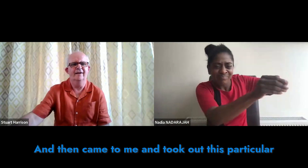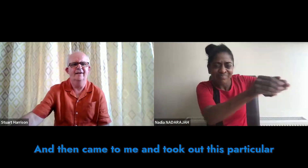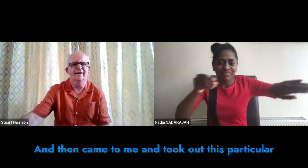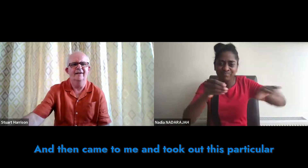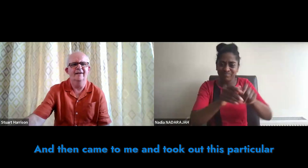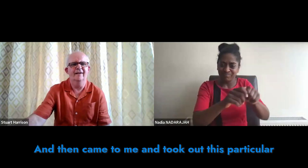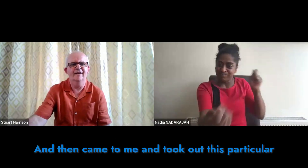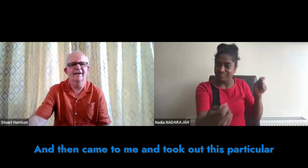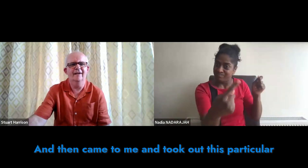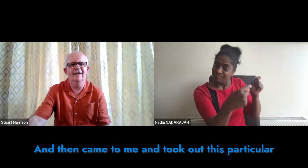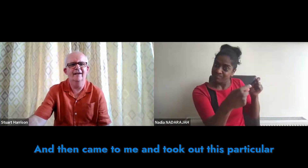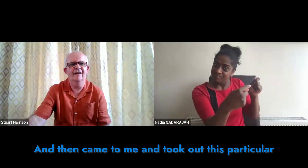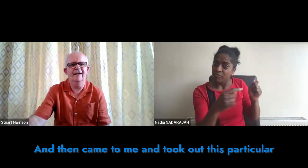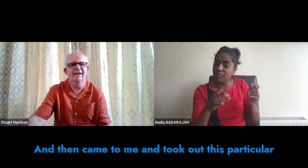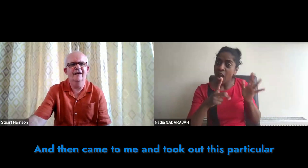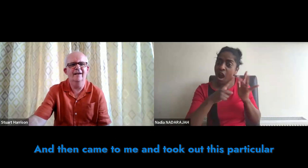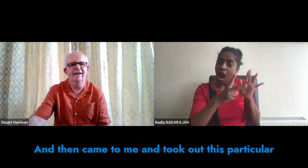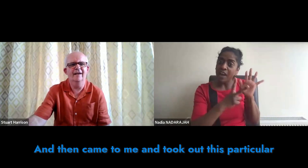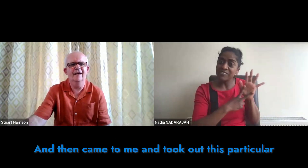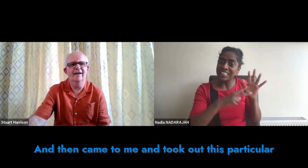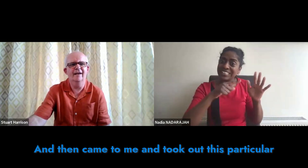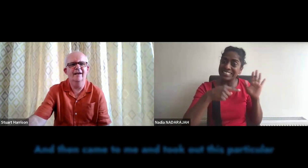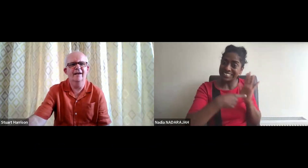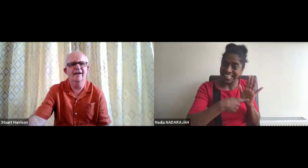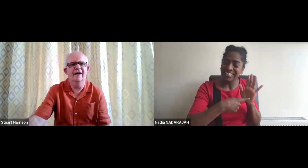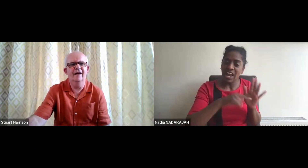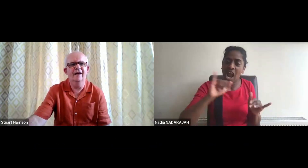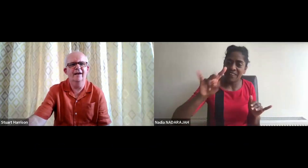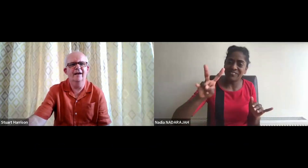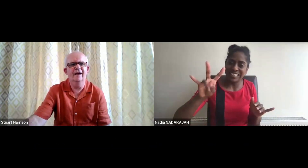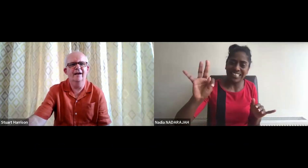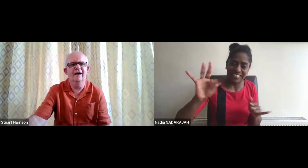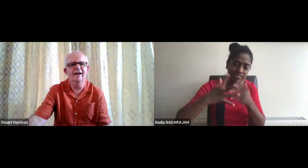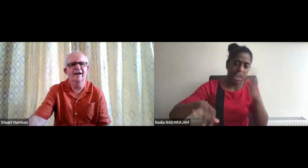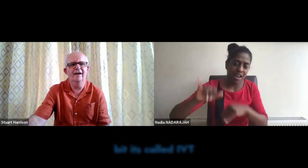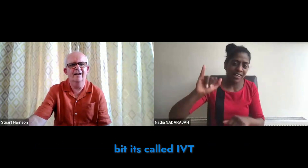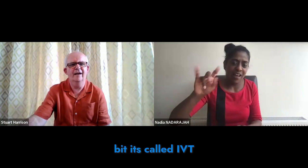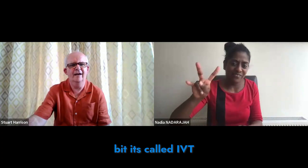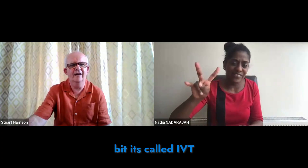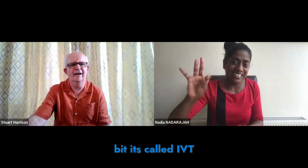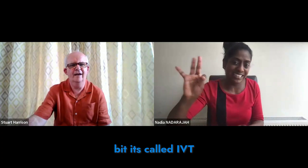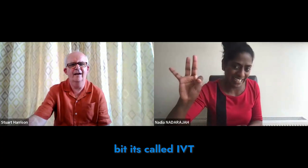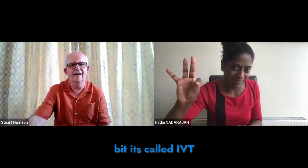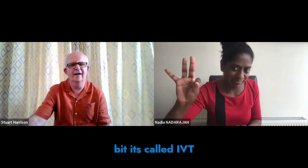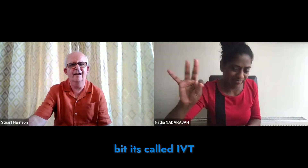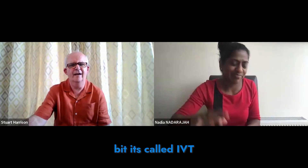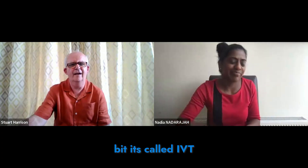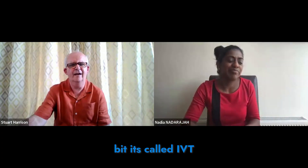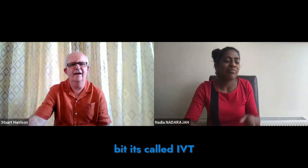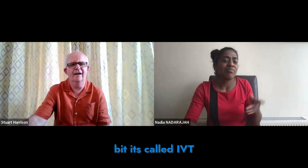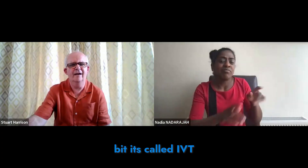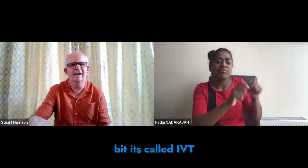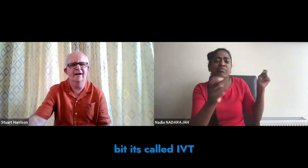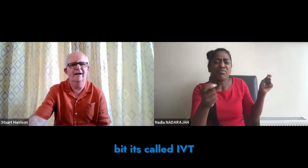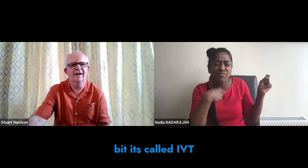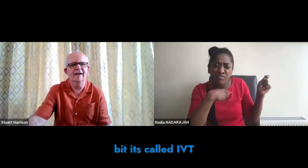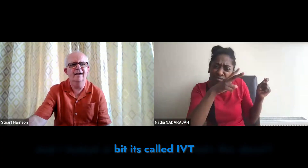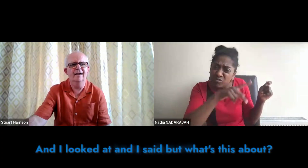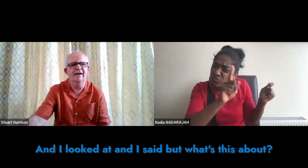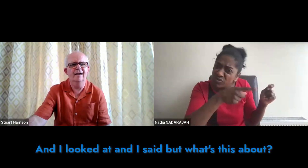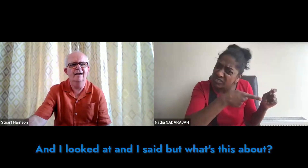present, and then came to me and took out this particular IB, it's called an